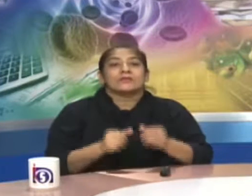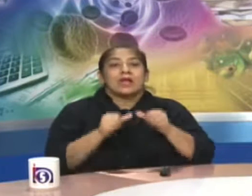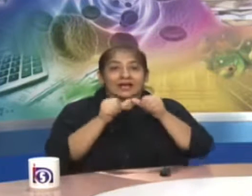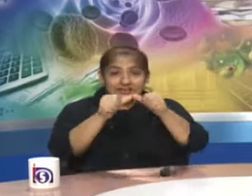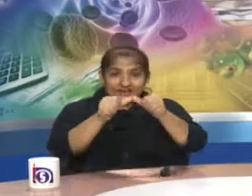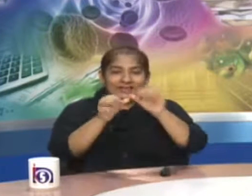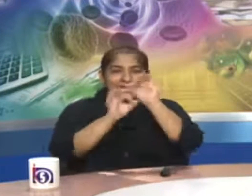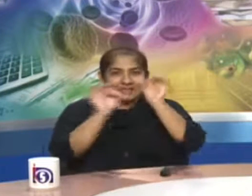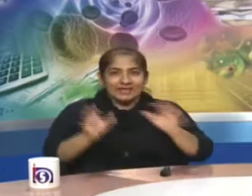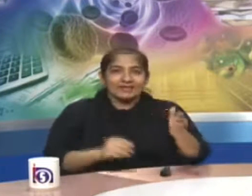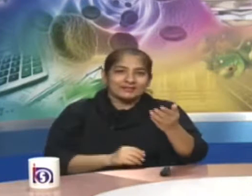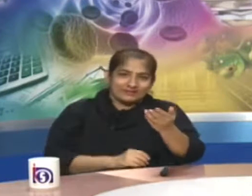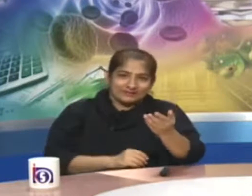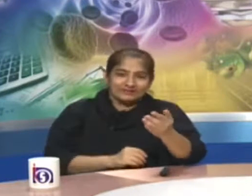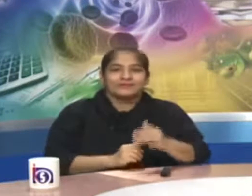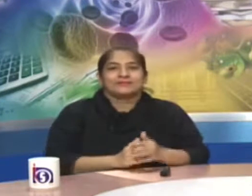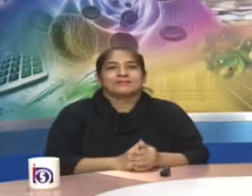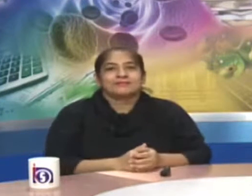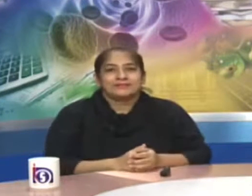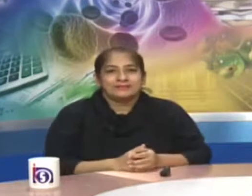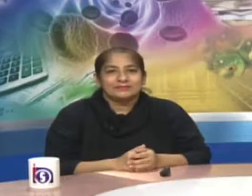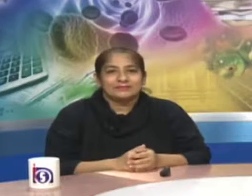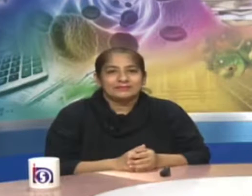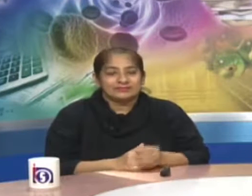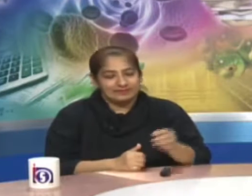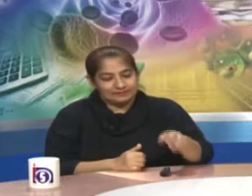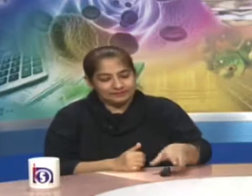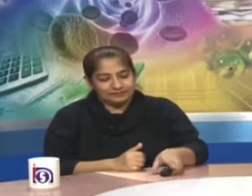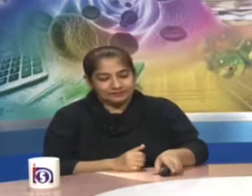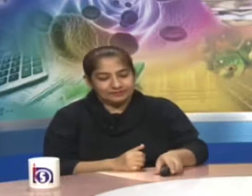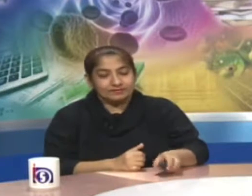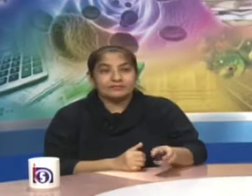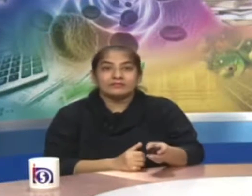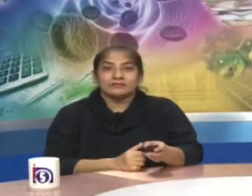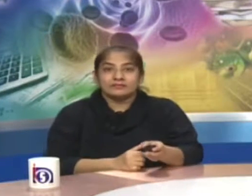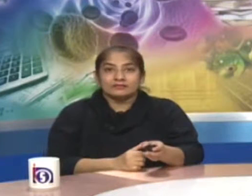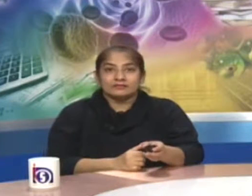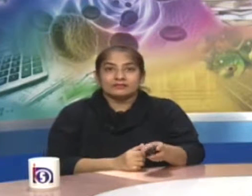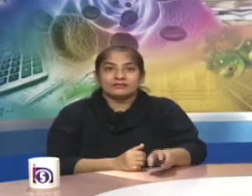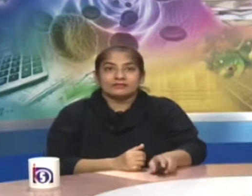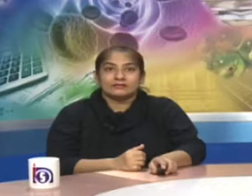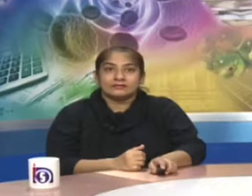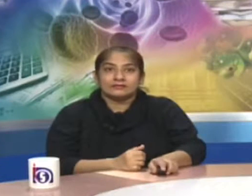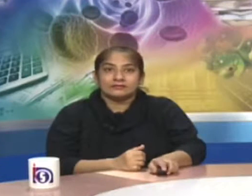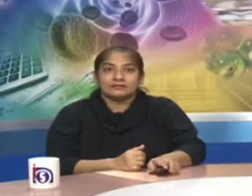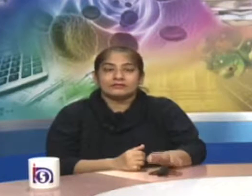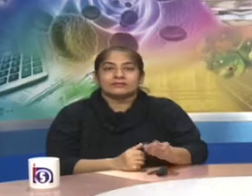NSEI. Answer we have already discussed in this video.